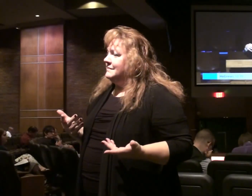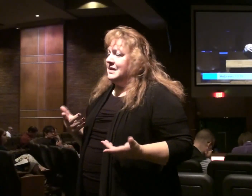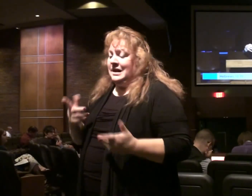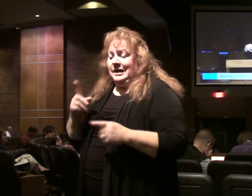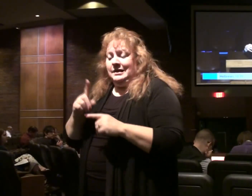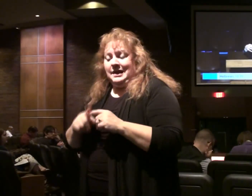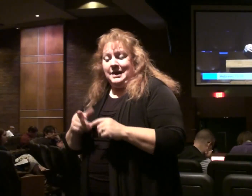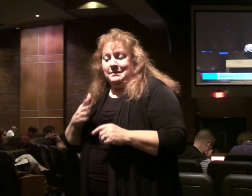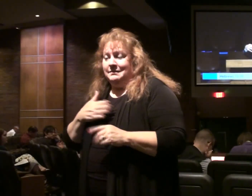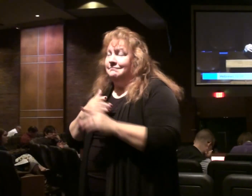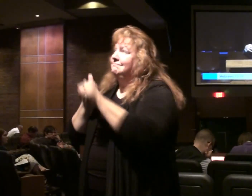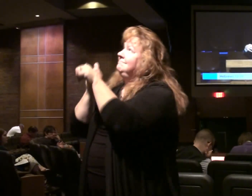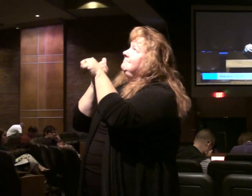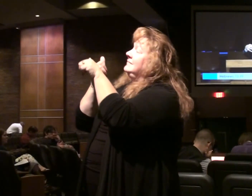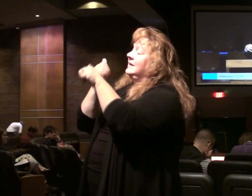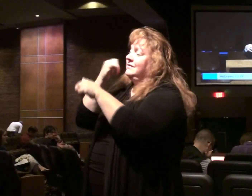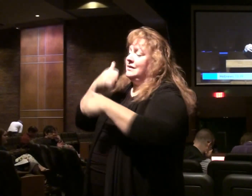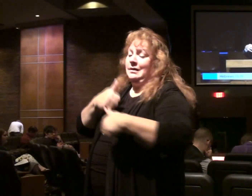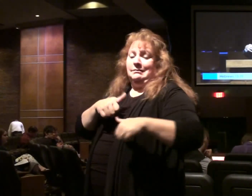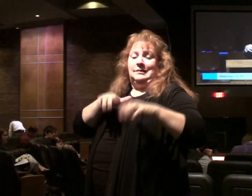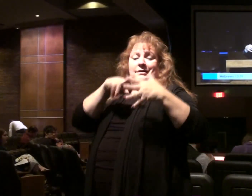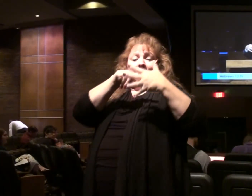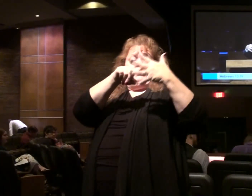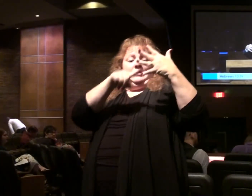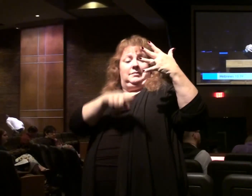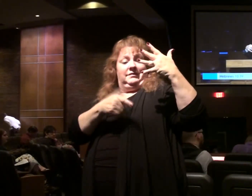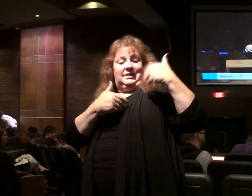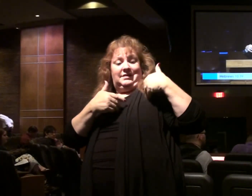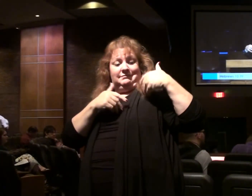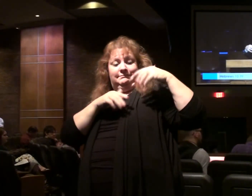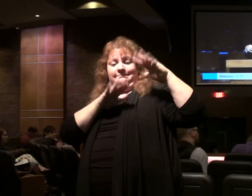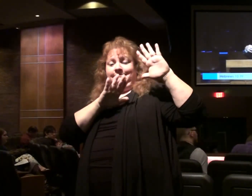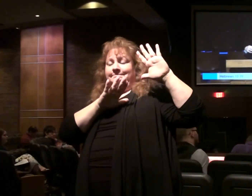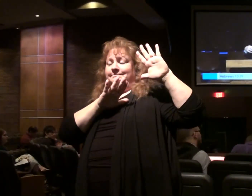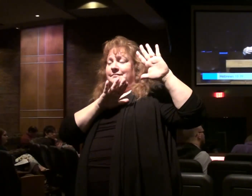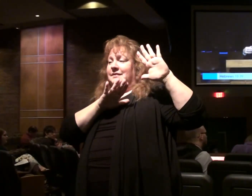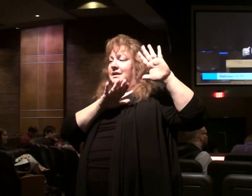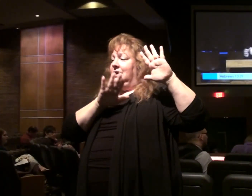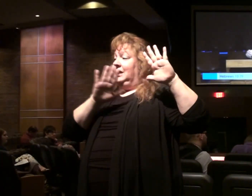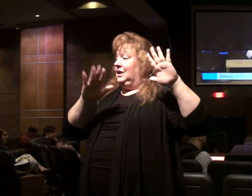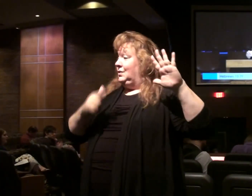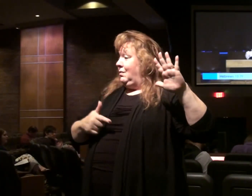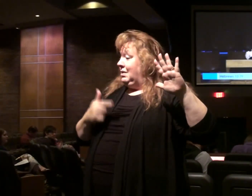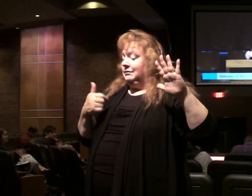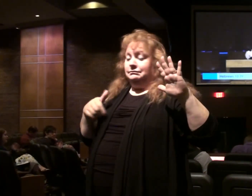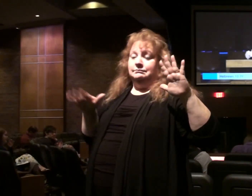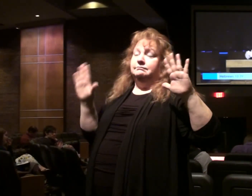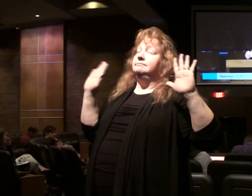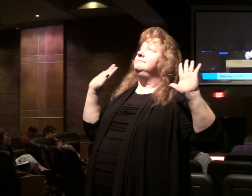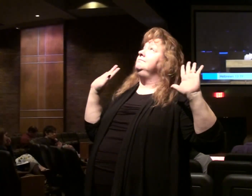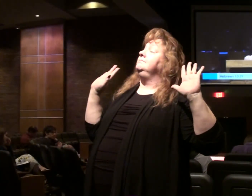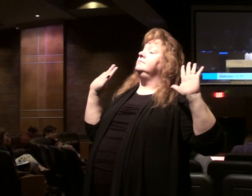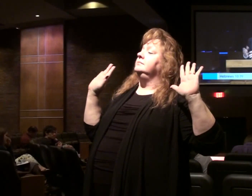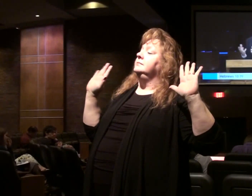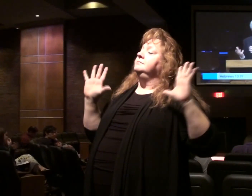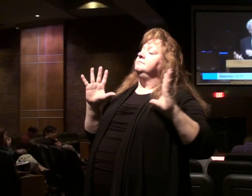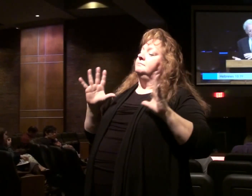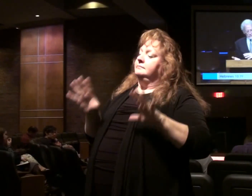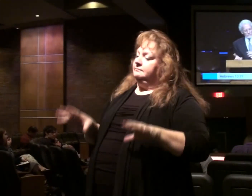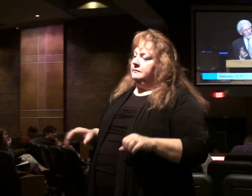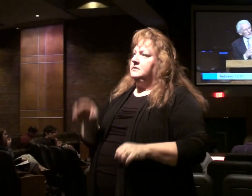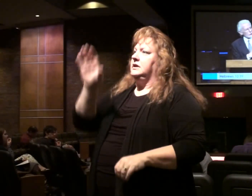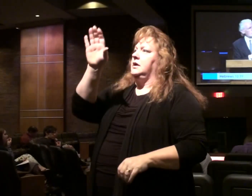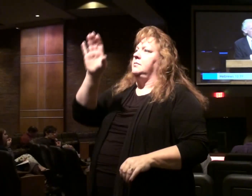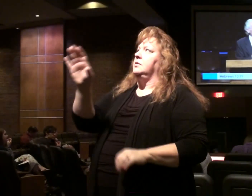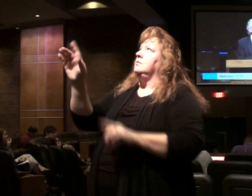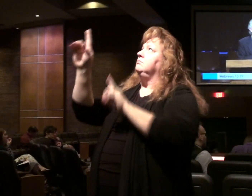You can't be my disciple if you're not willing to give up all your own possessions, even your own life. You have to take up your cross